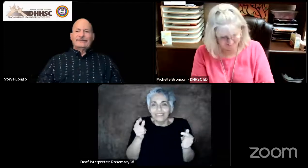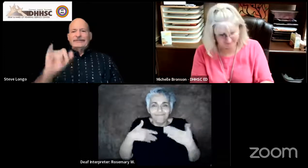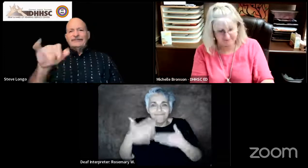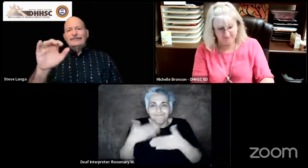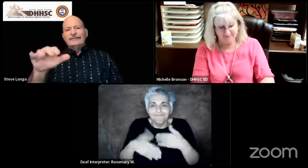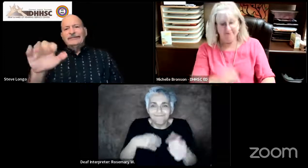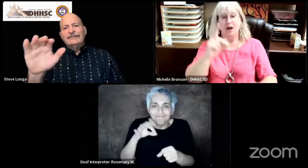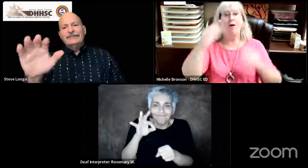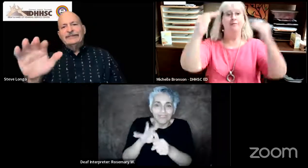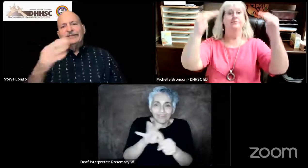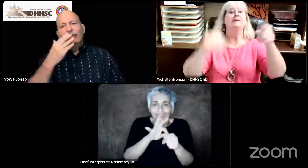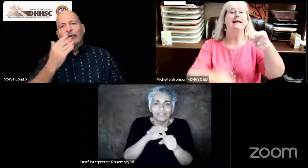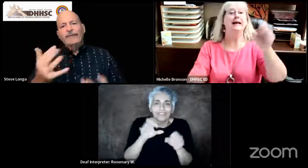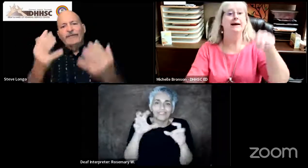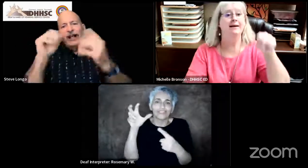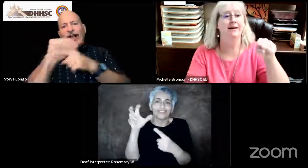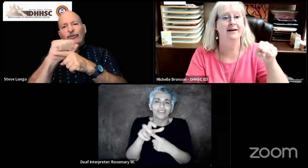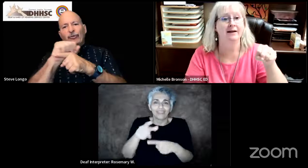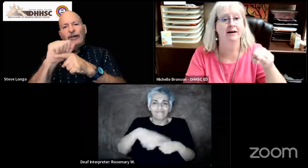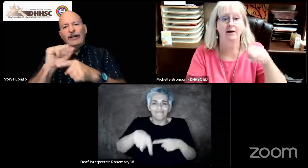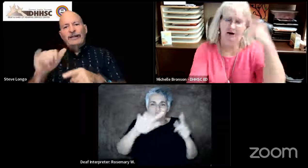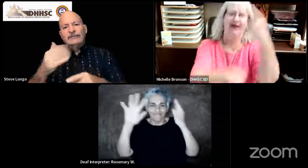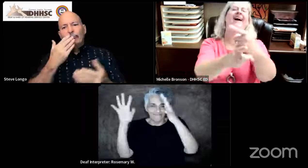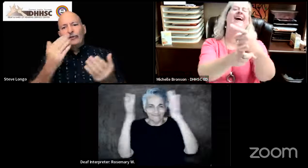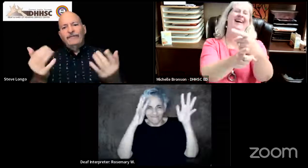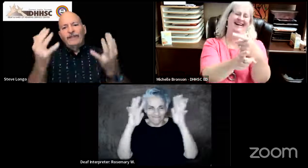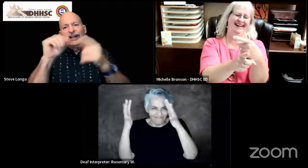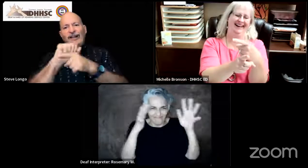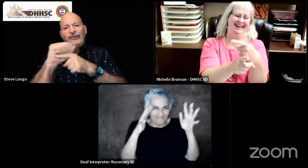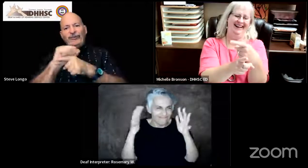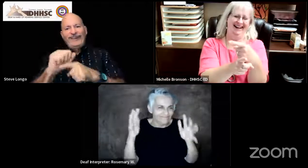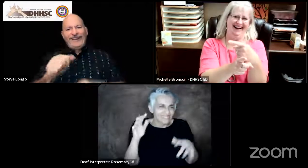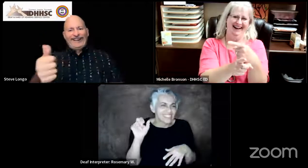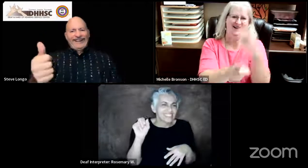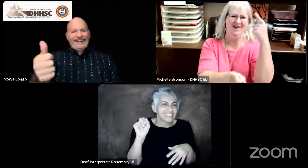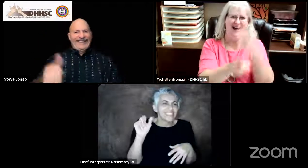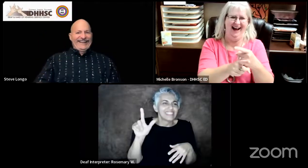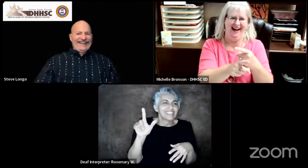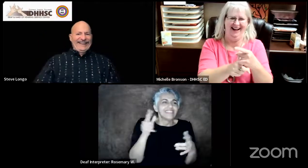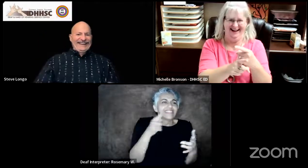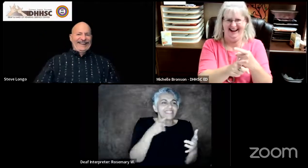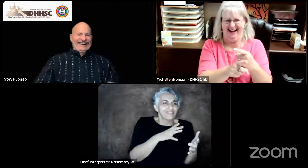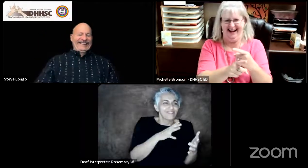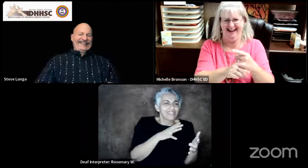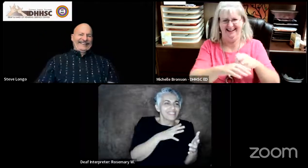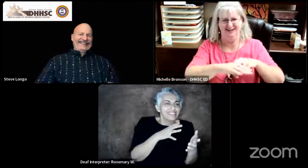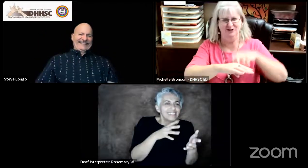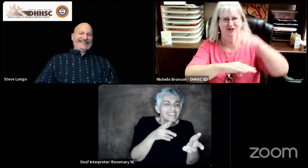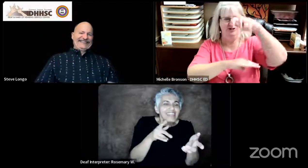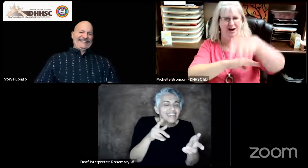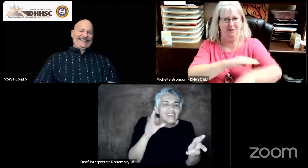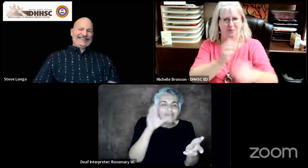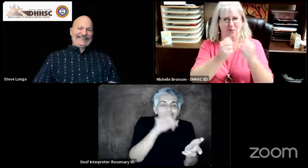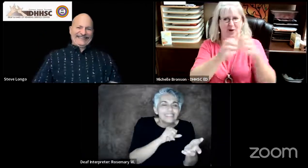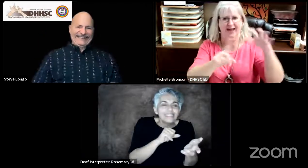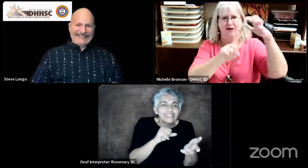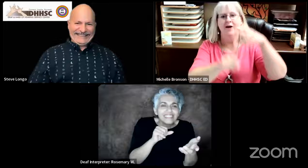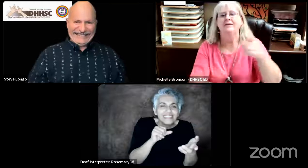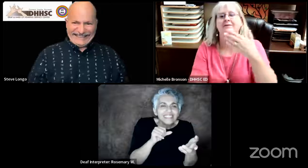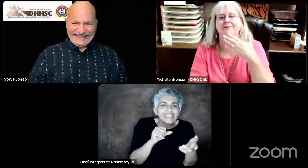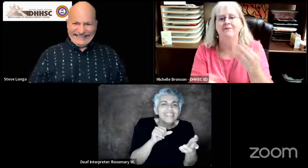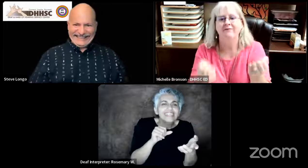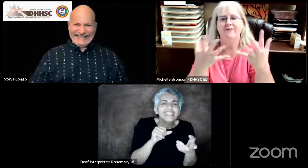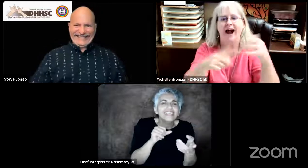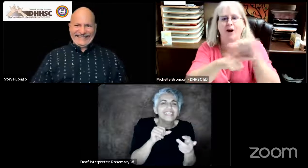did want to recognize the board for your amazing timeliness and expedience with that. Yes, good fire training, Steve says. Good